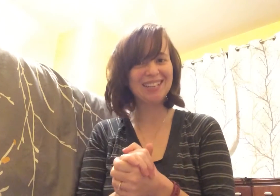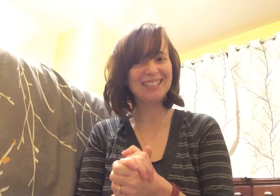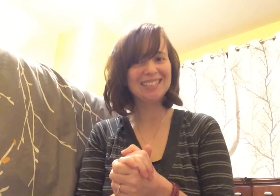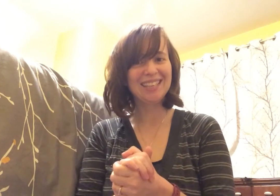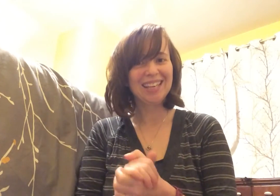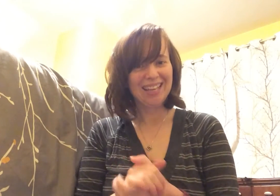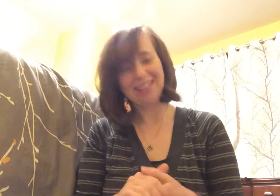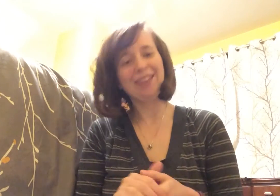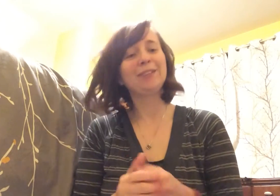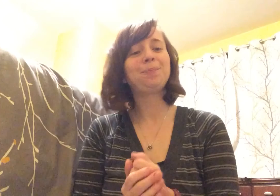married.